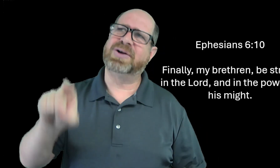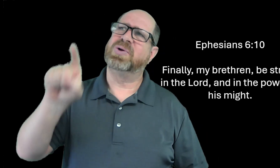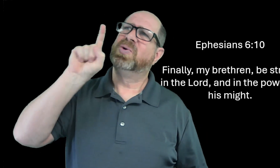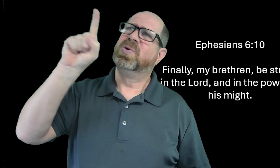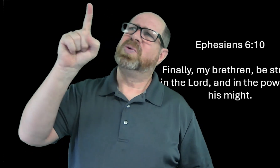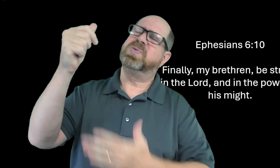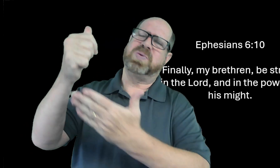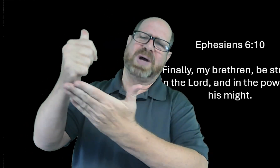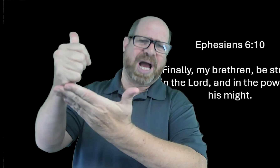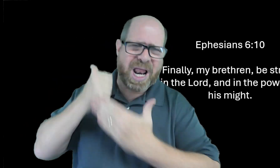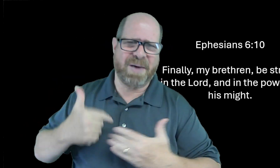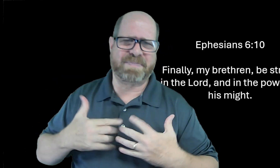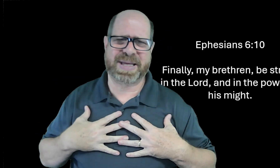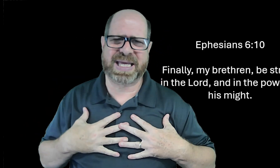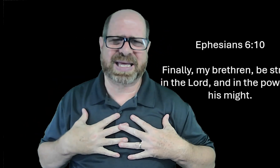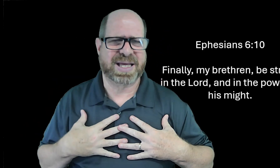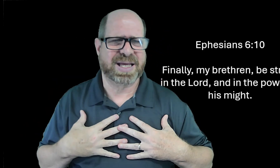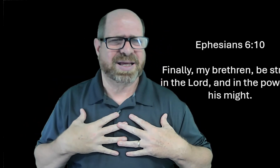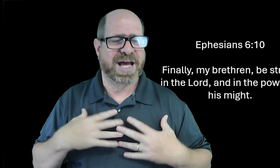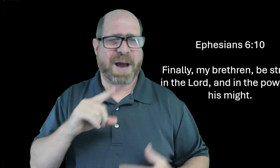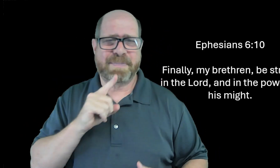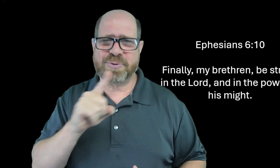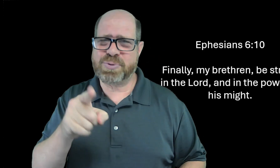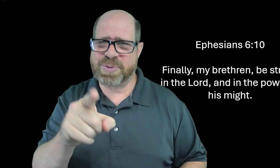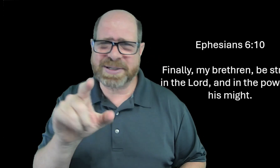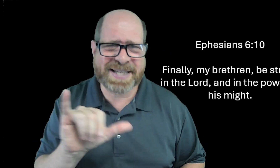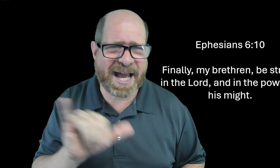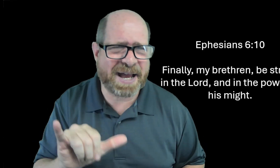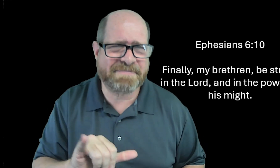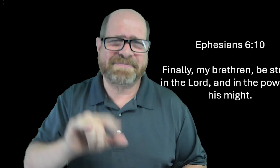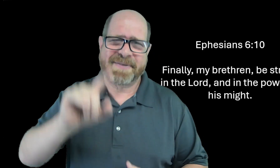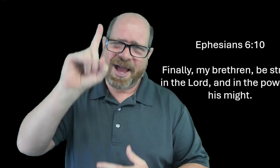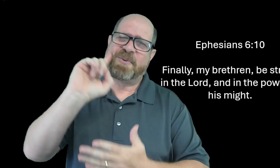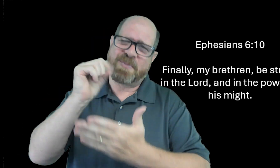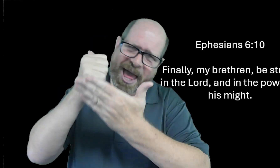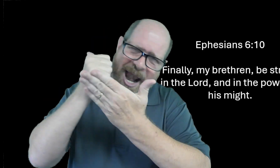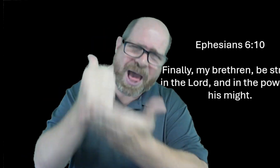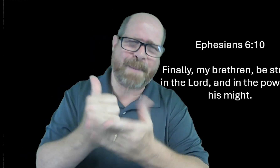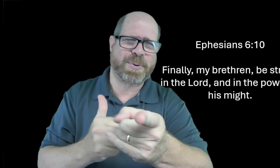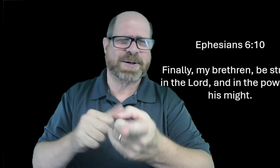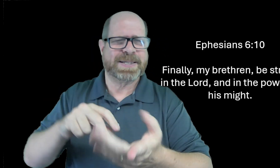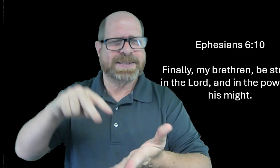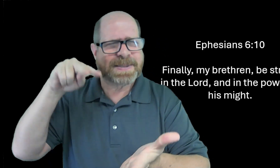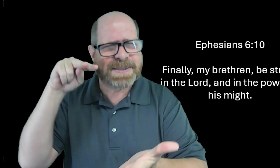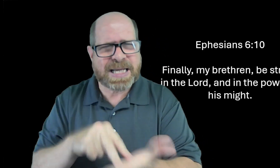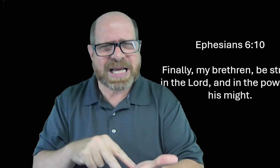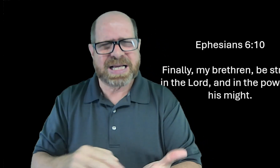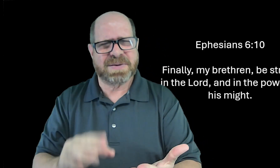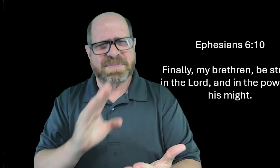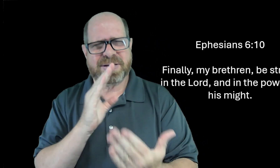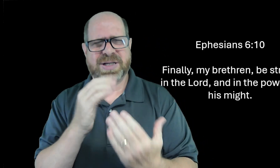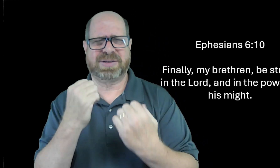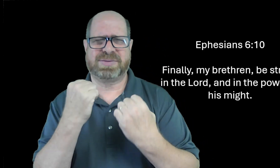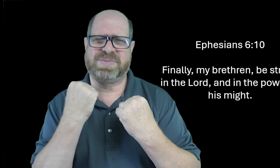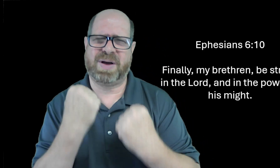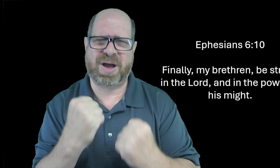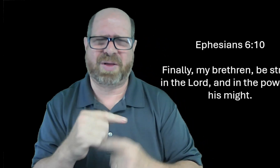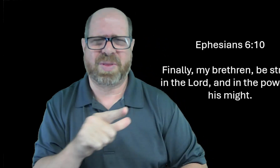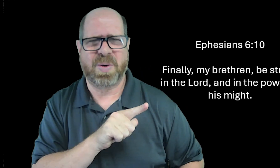keep going because God helps me, and he'll help you too. He'll help you to stand and be strong